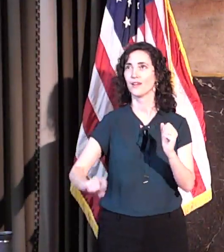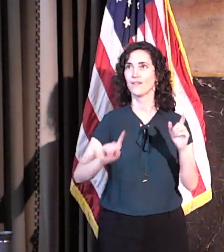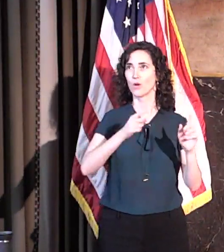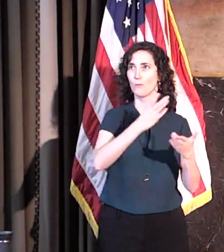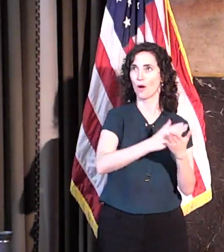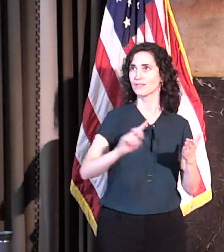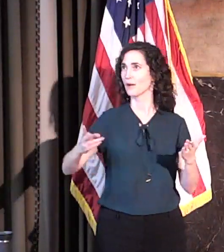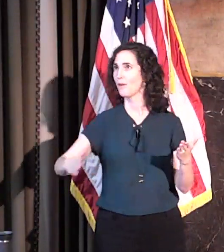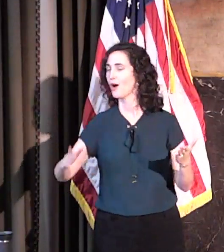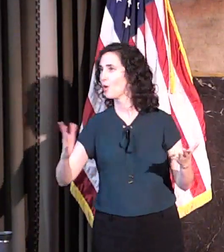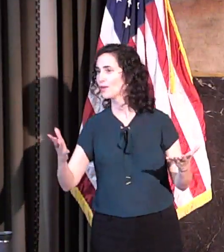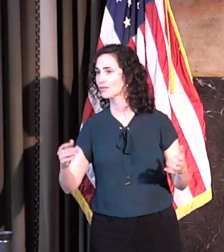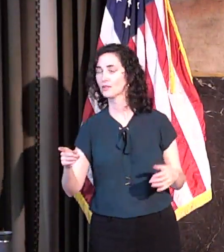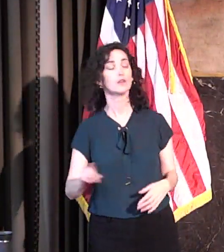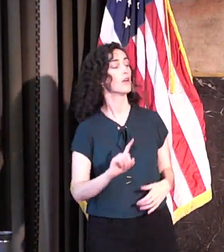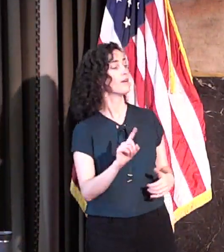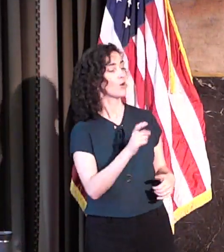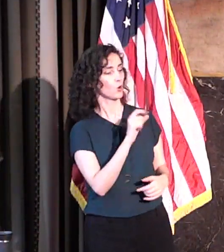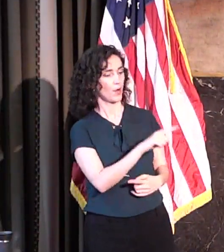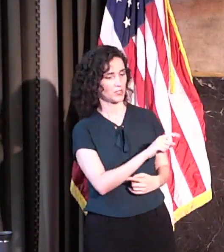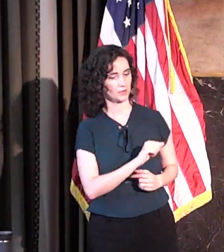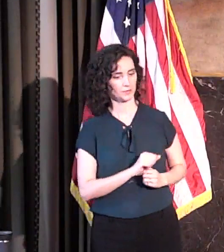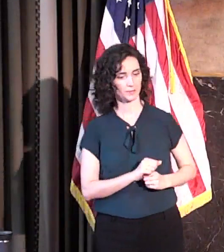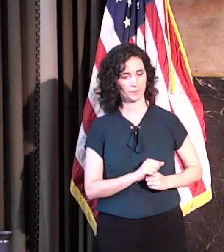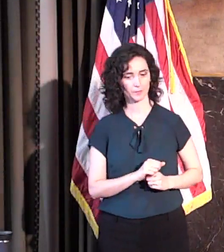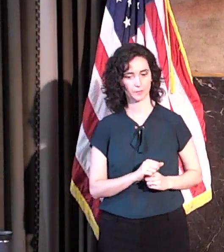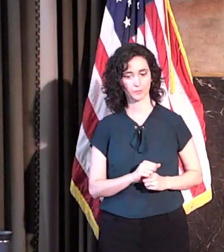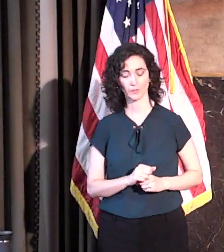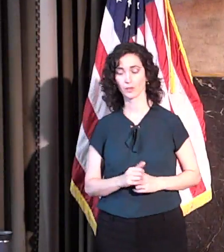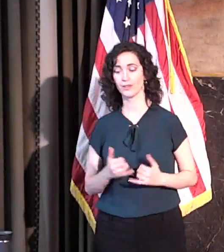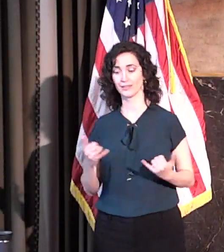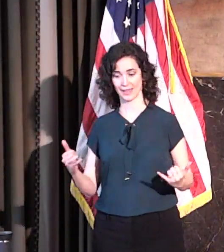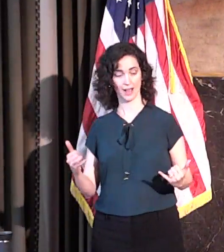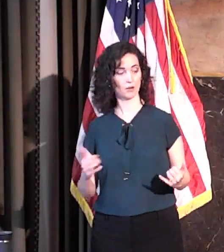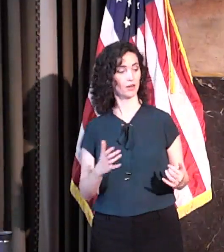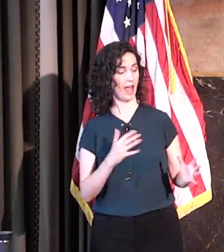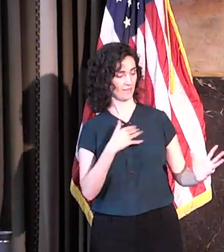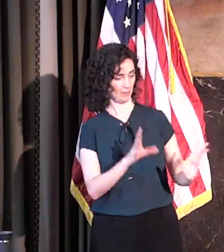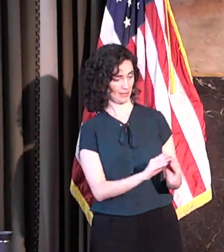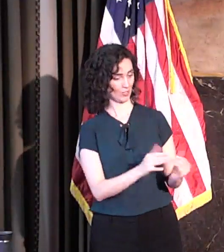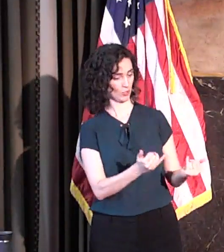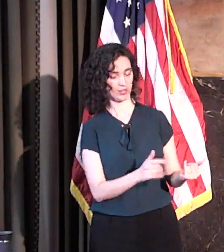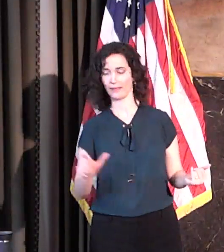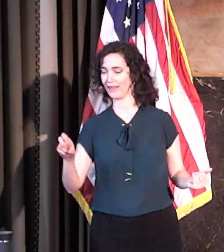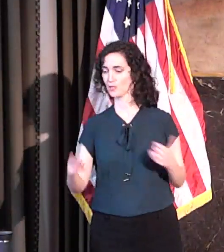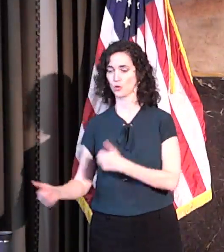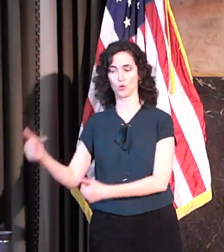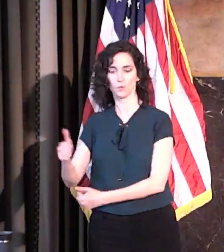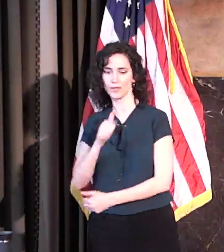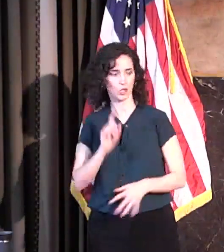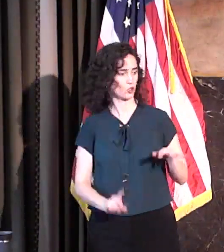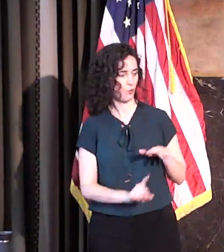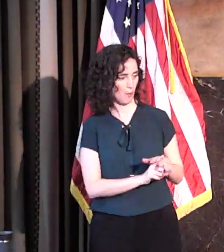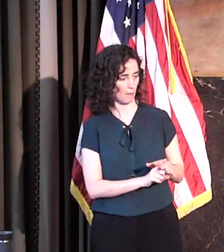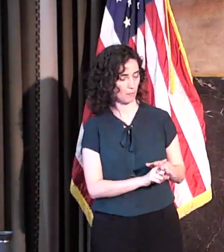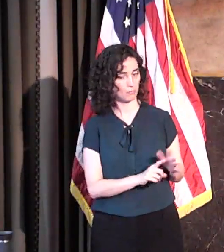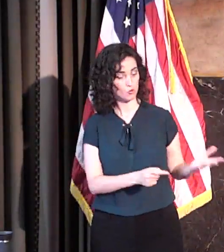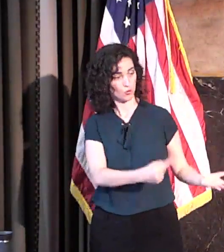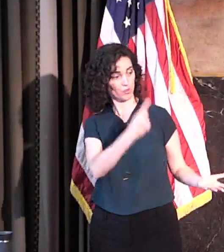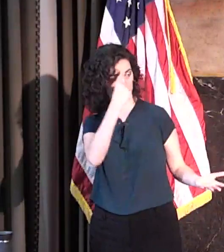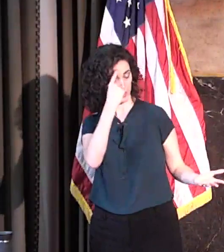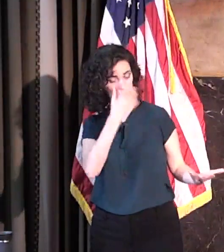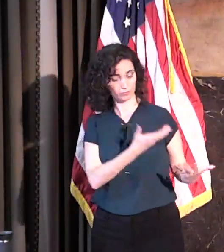was. That first question was, within light of those LSU officials not showing up to that hearing, do you think lawmakers deserve to and need to hear from people like Coach